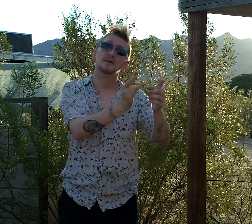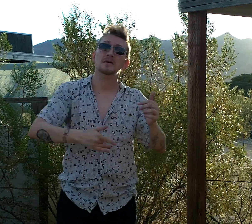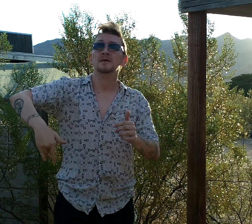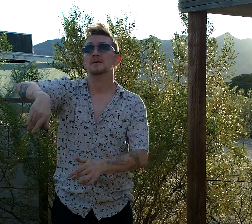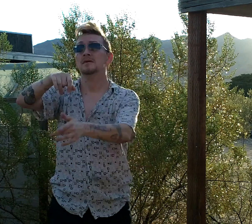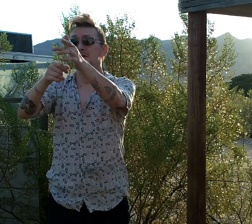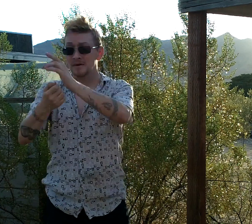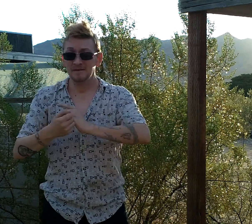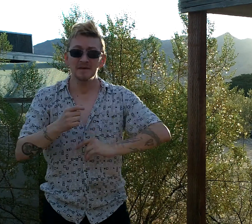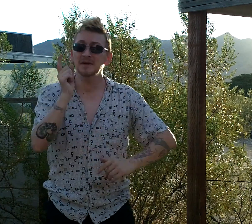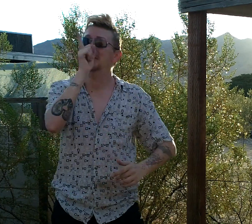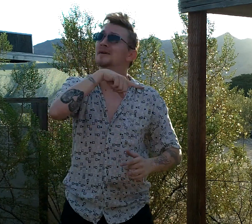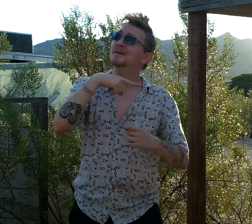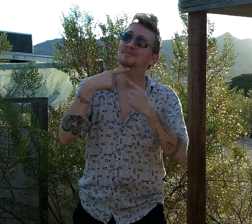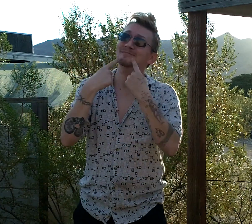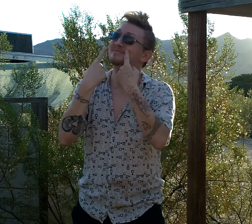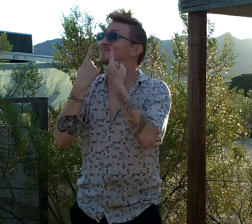Thank you.